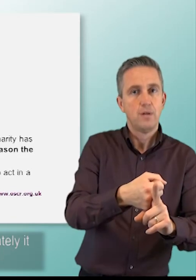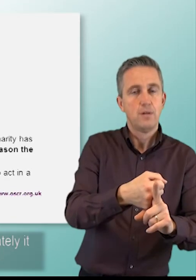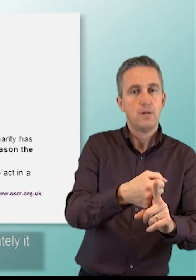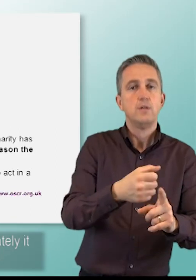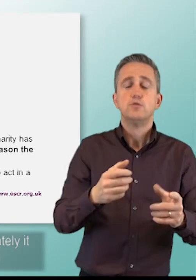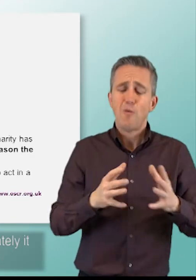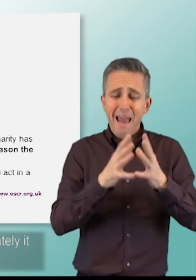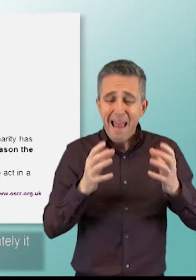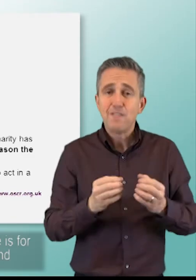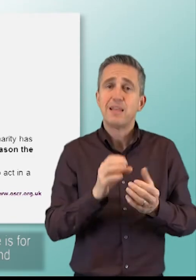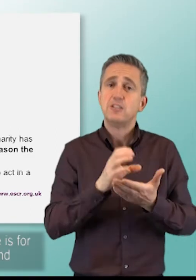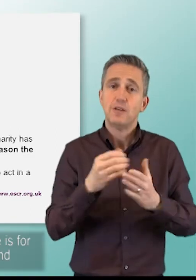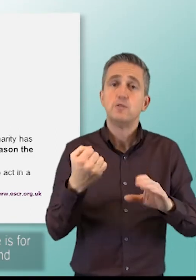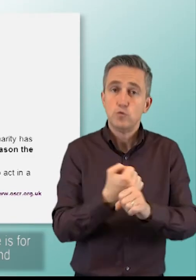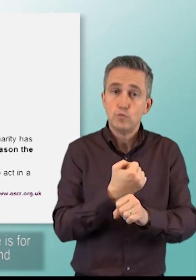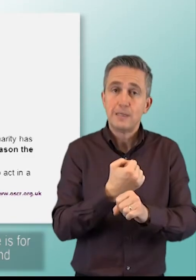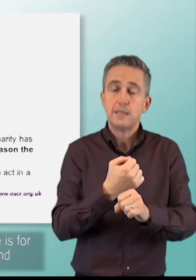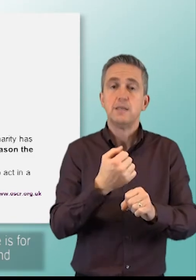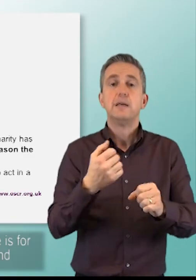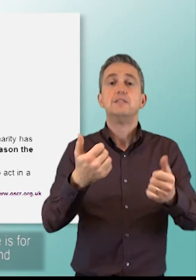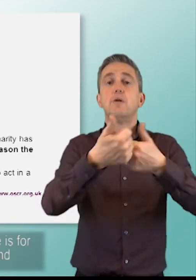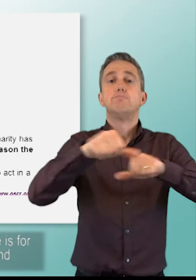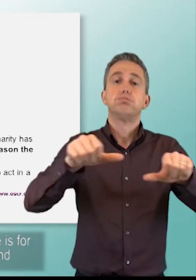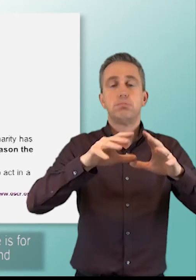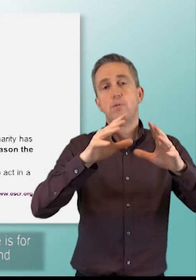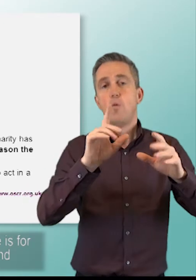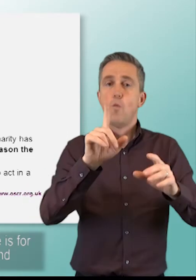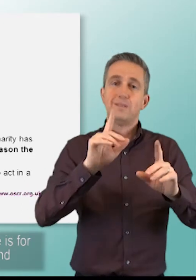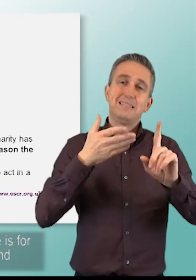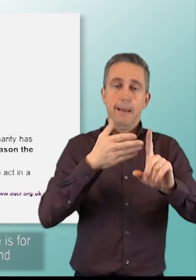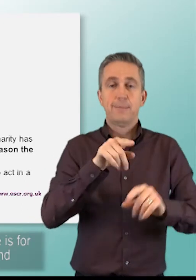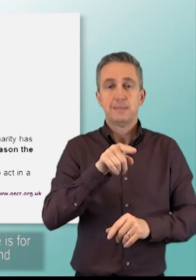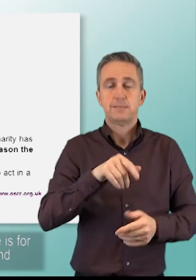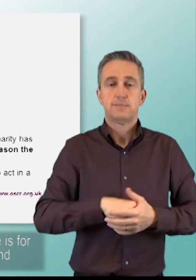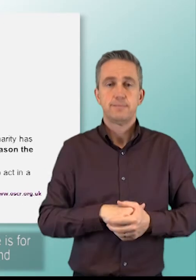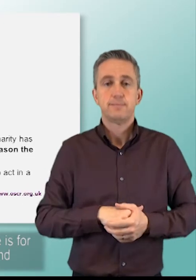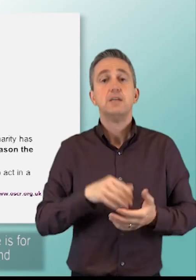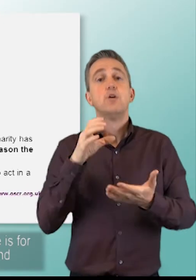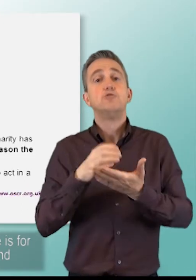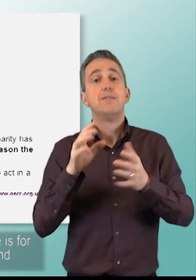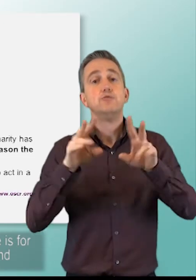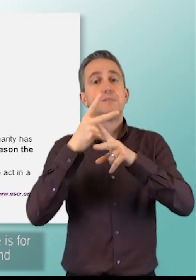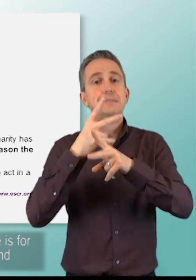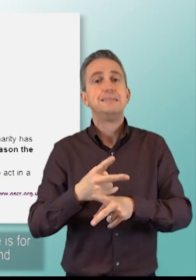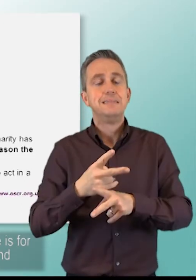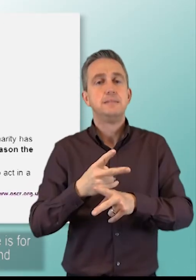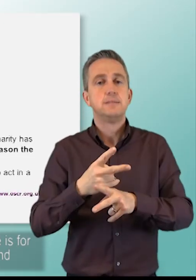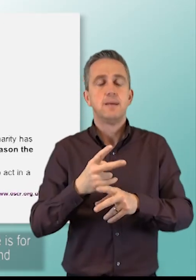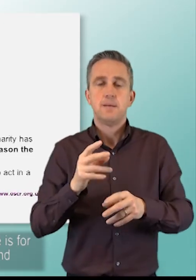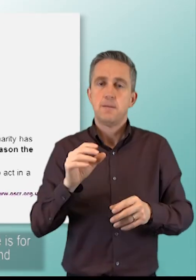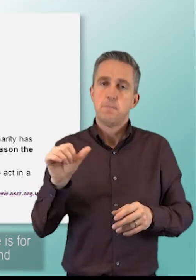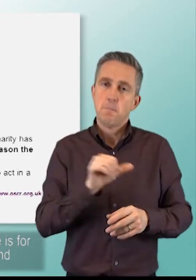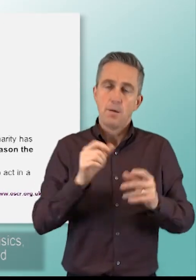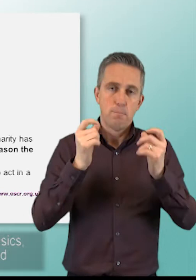to focusing on what the activities need to be to deliver the purpose. The key thing here is for charity trustees to make sure that